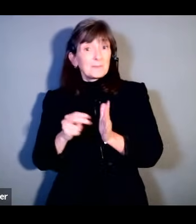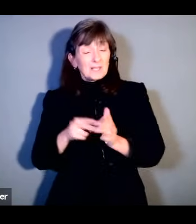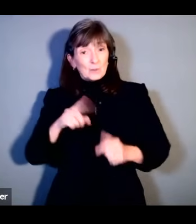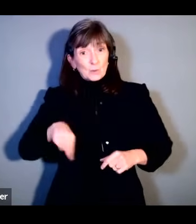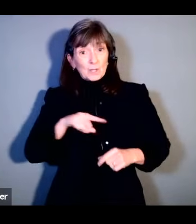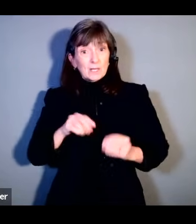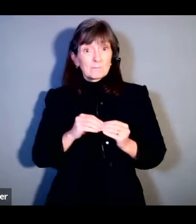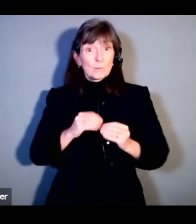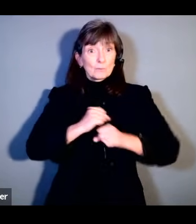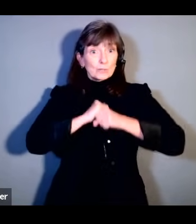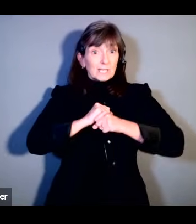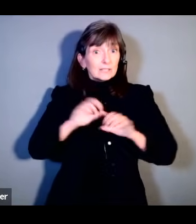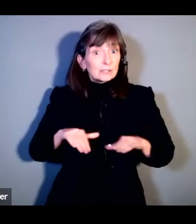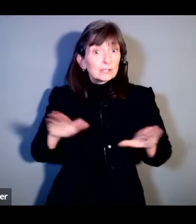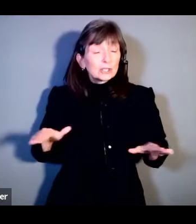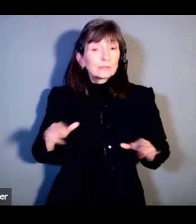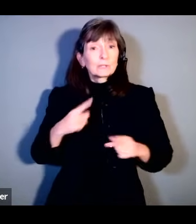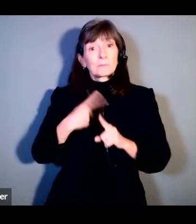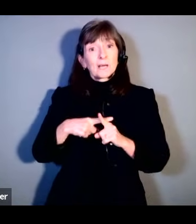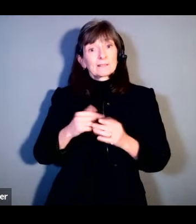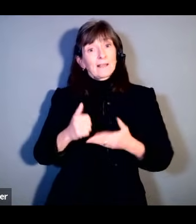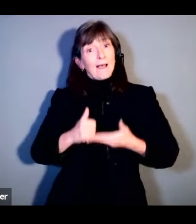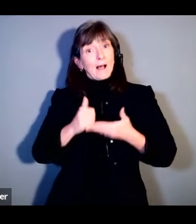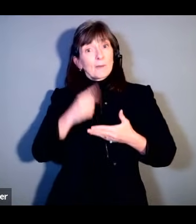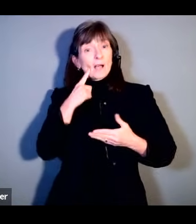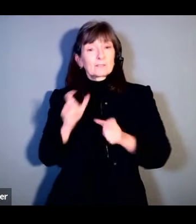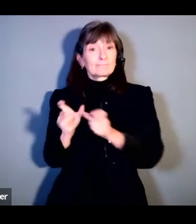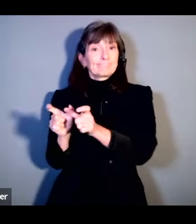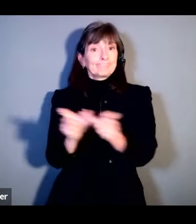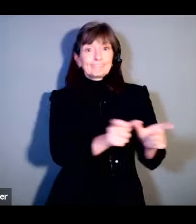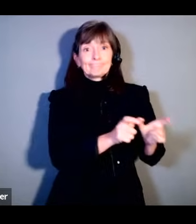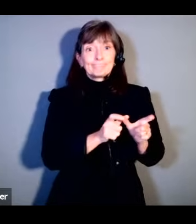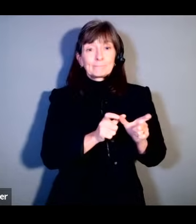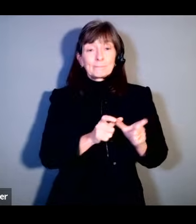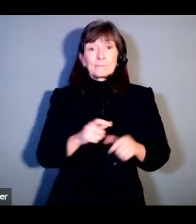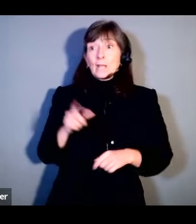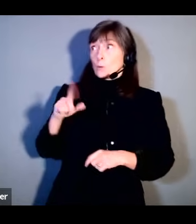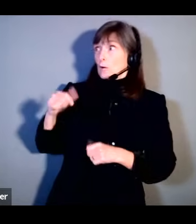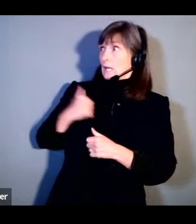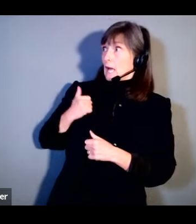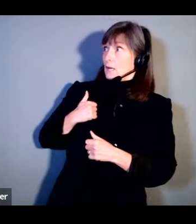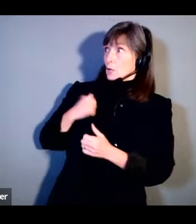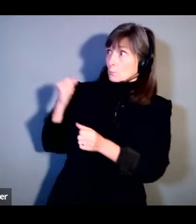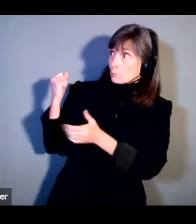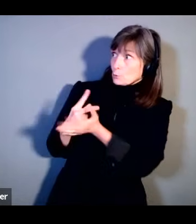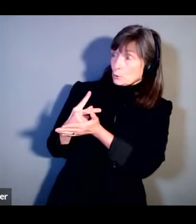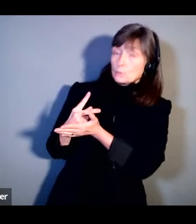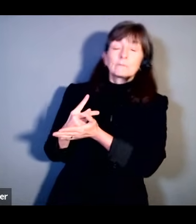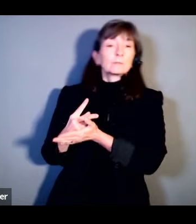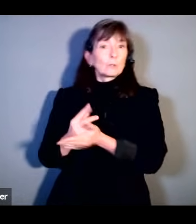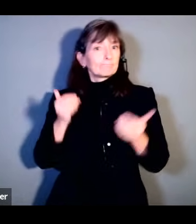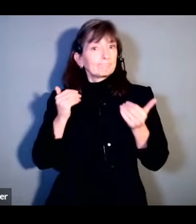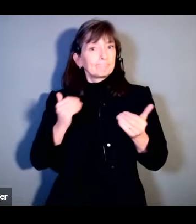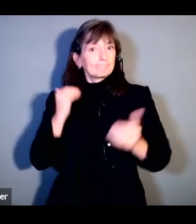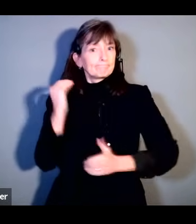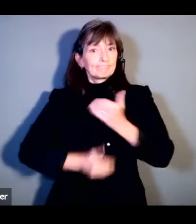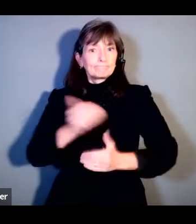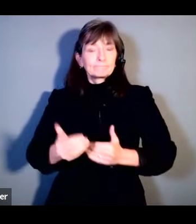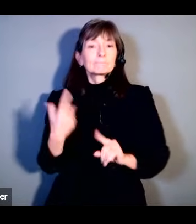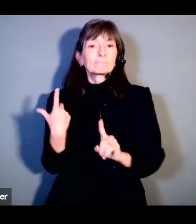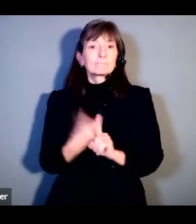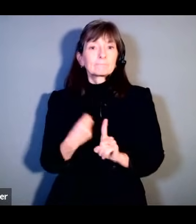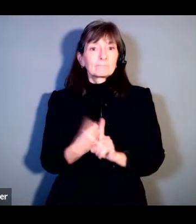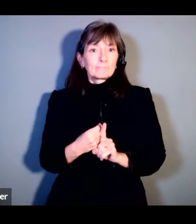overall provincial barrier against COVID-19. Once we have the green light, we will move quickly to begin that immunization program.